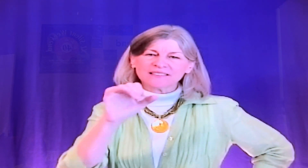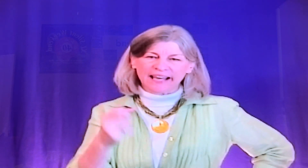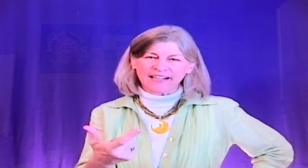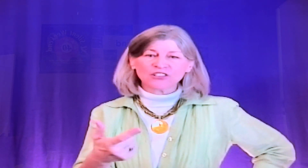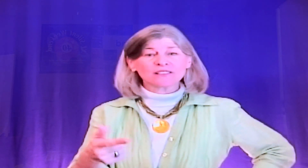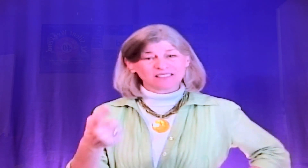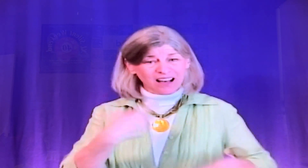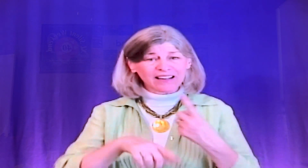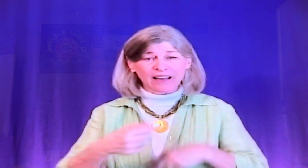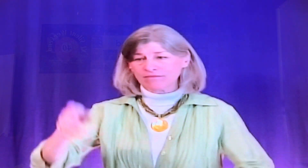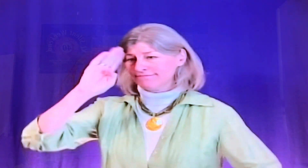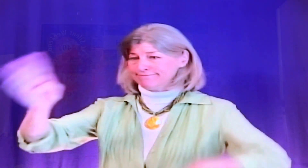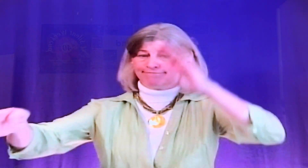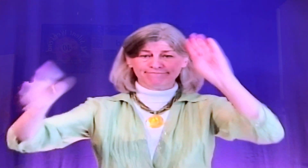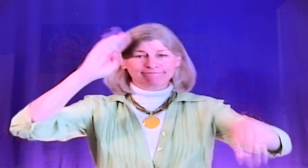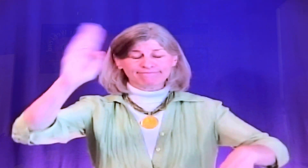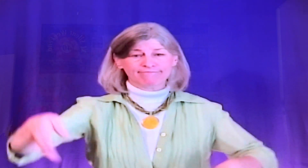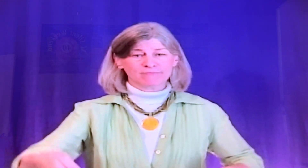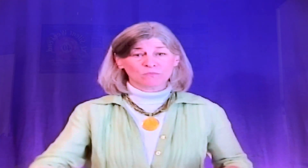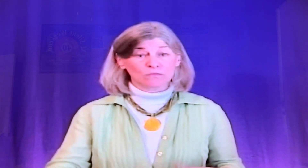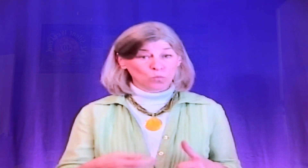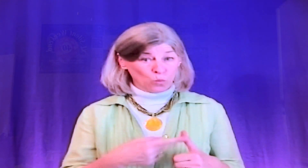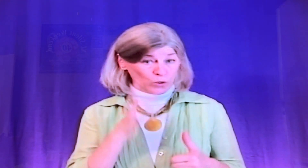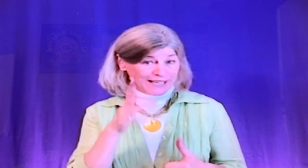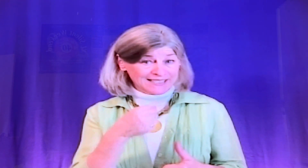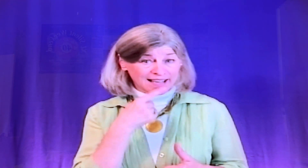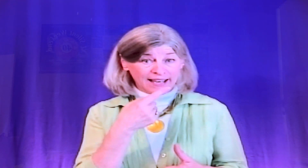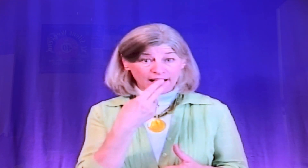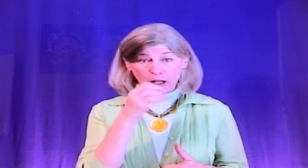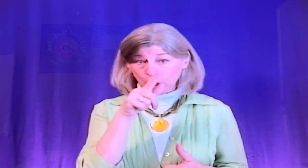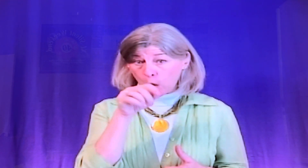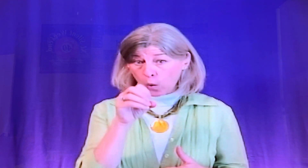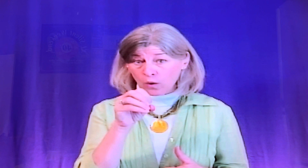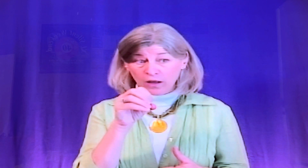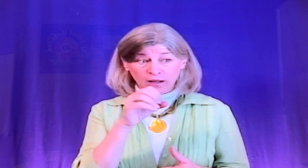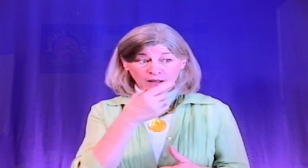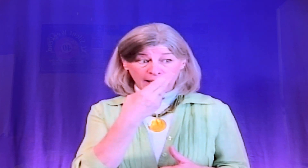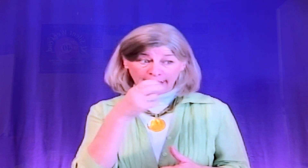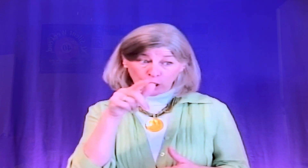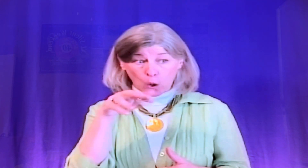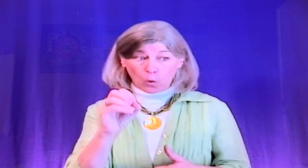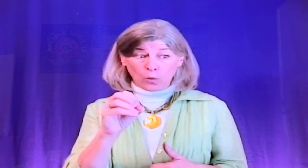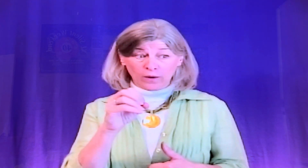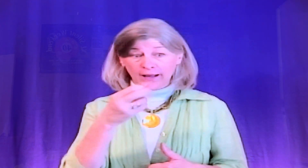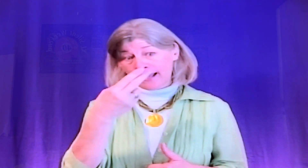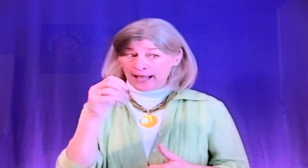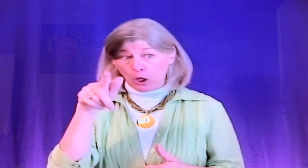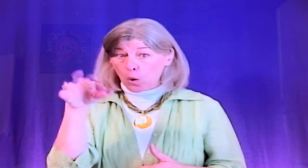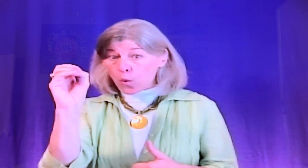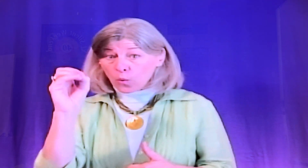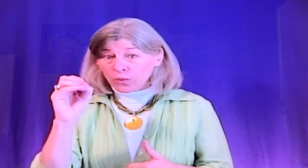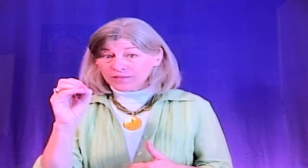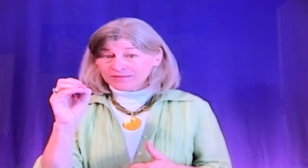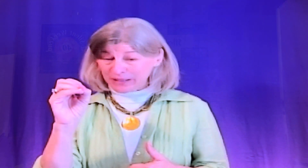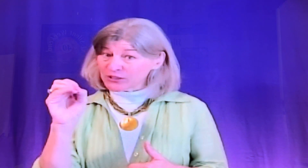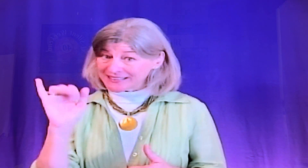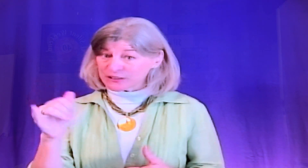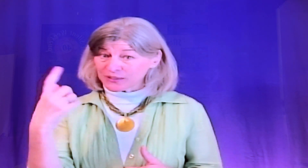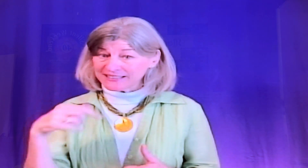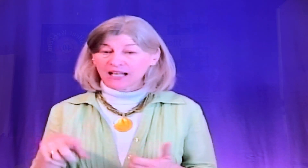stage signing? Would I say, hello, hello, hello? Because that's what he's signing.